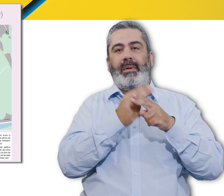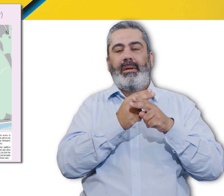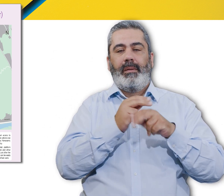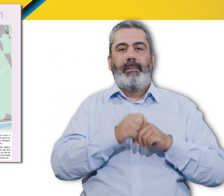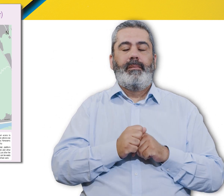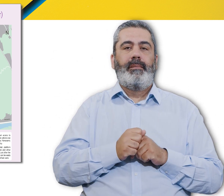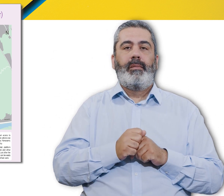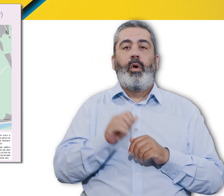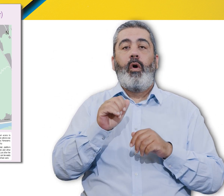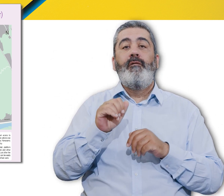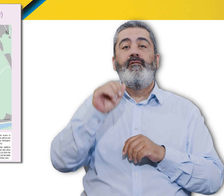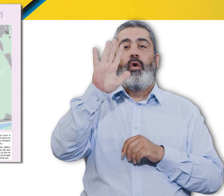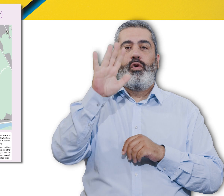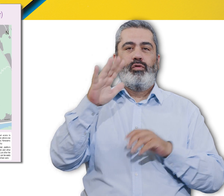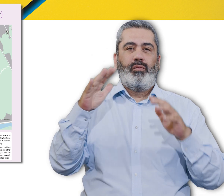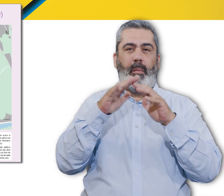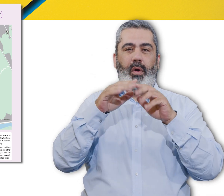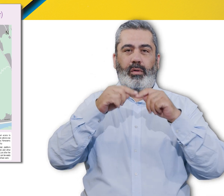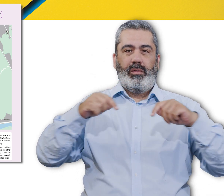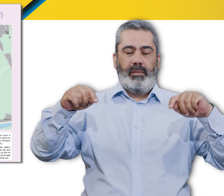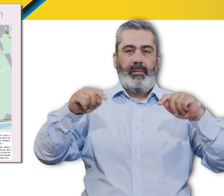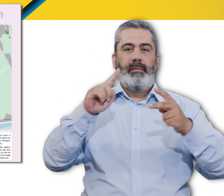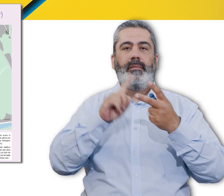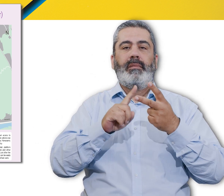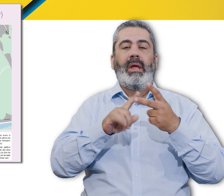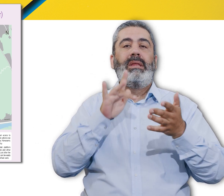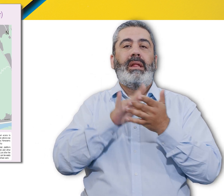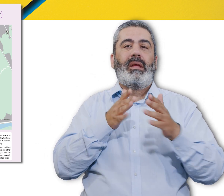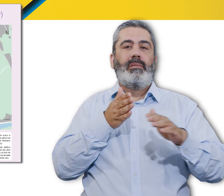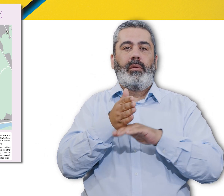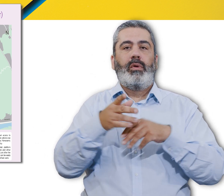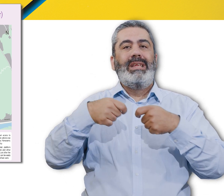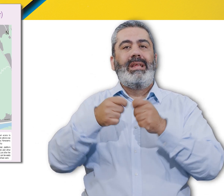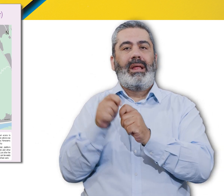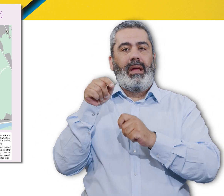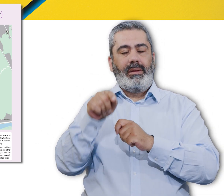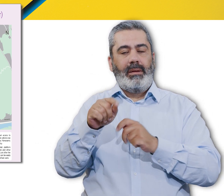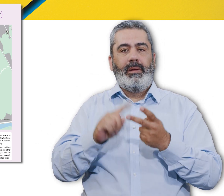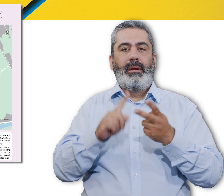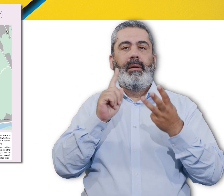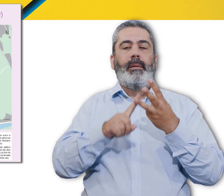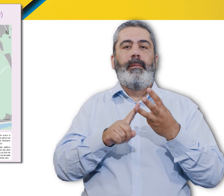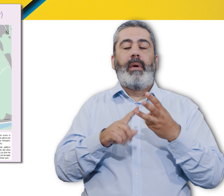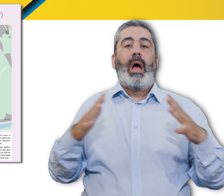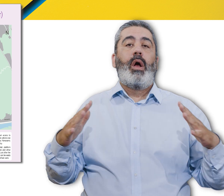interest. A. Barbican. B. Main Gate, Ticket Office. C. Acropolis, Inner